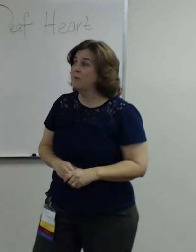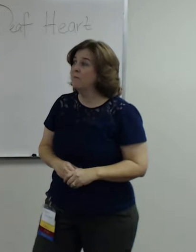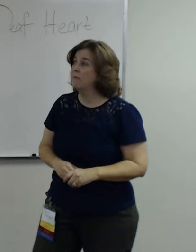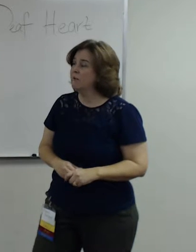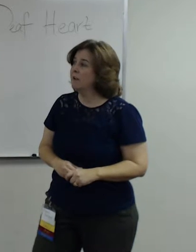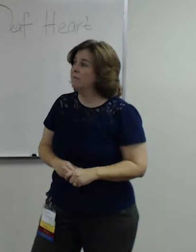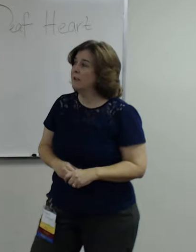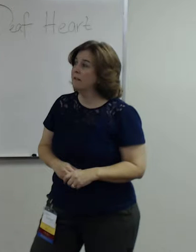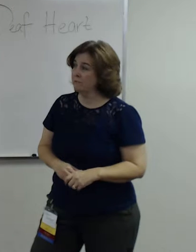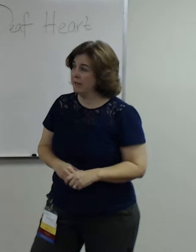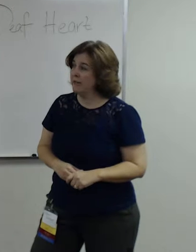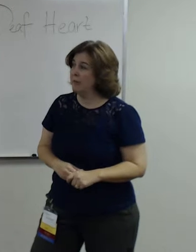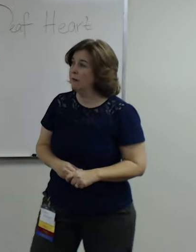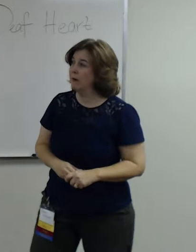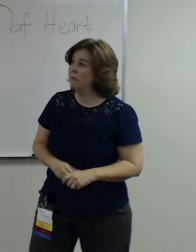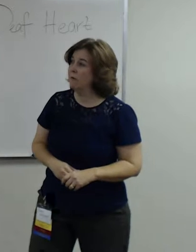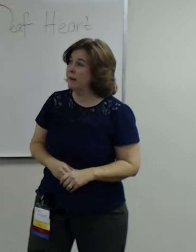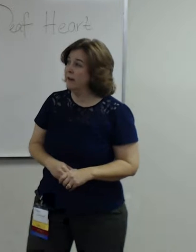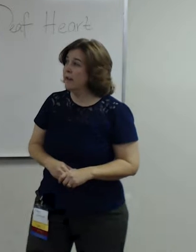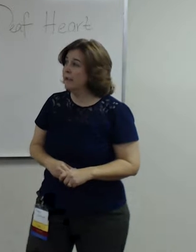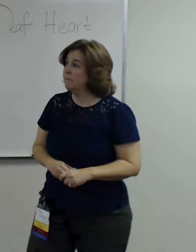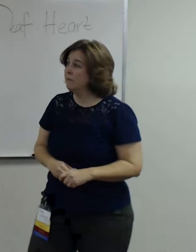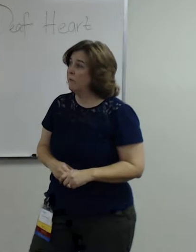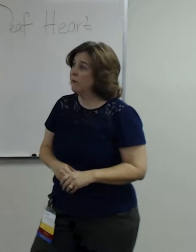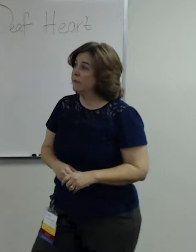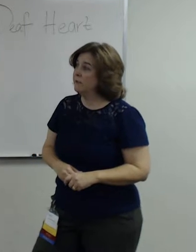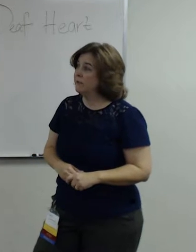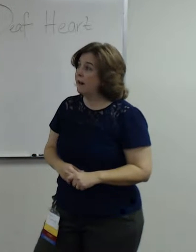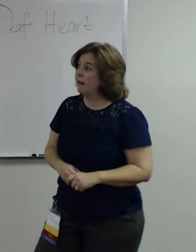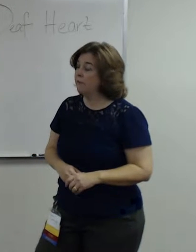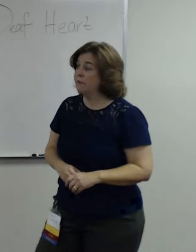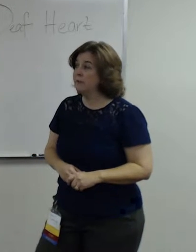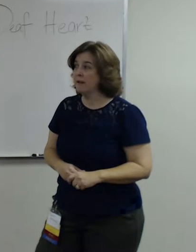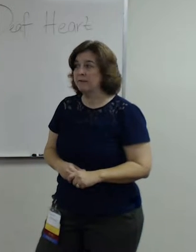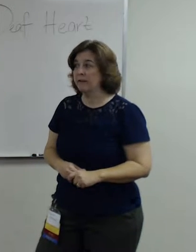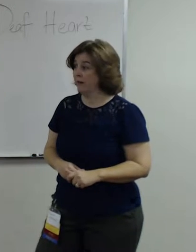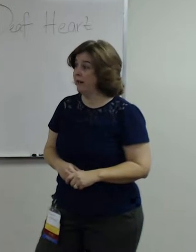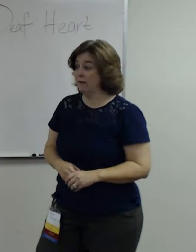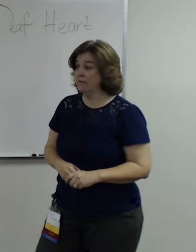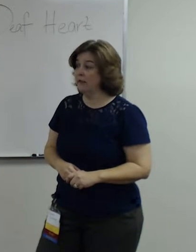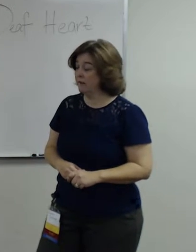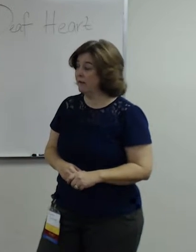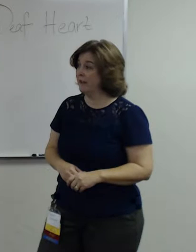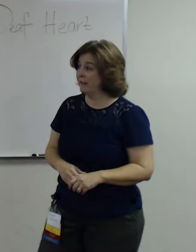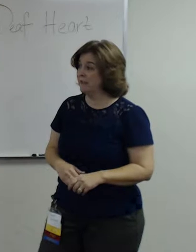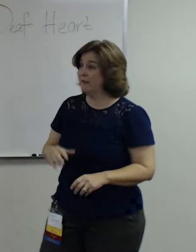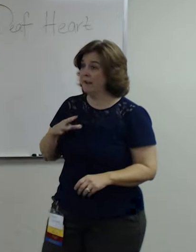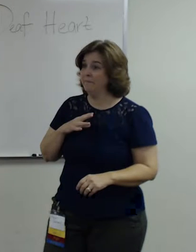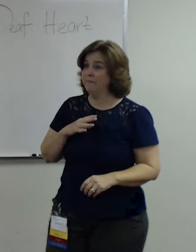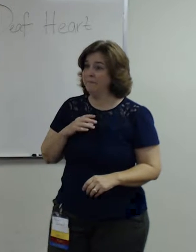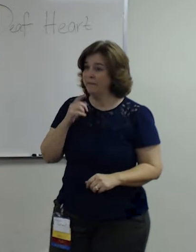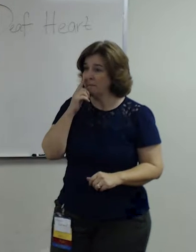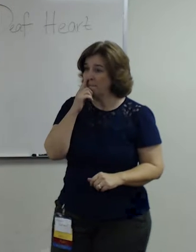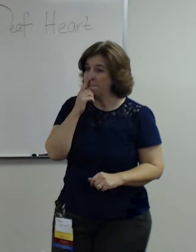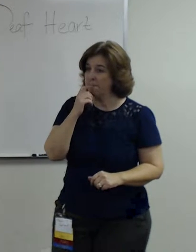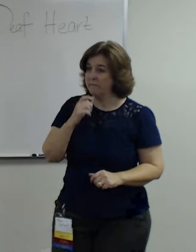problem, you come talk to me one-on-one and before going to the entire eldership. And I was like, great, okay, that's fine. How do you